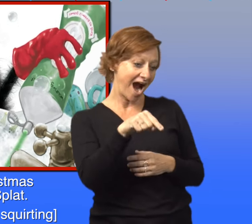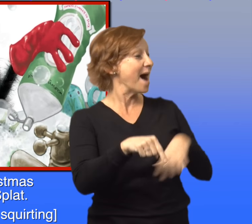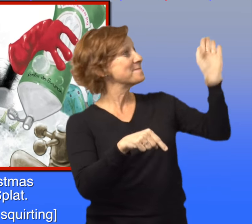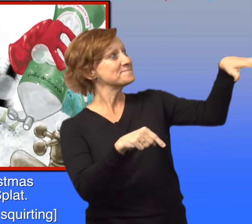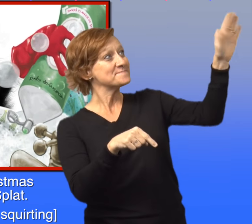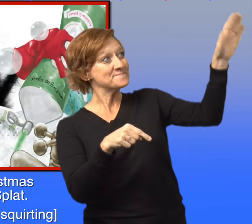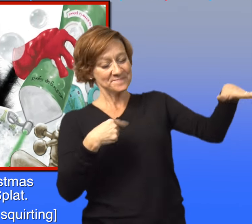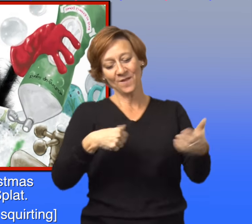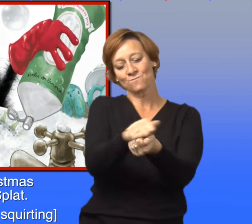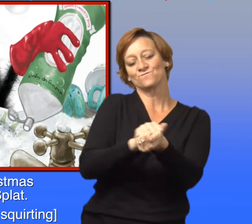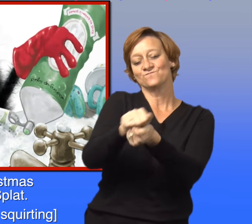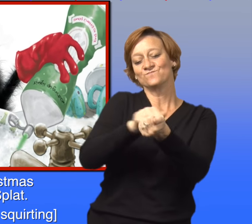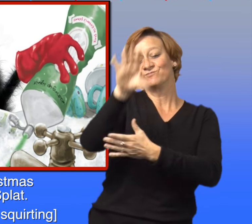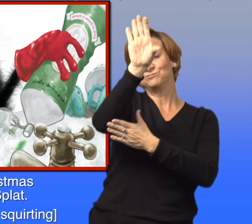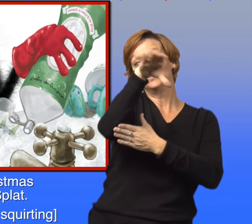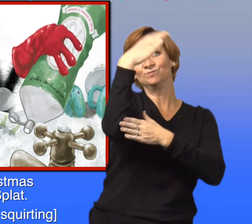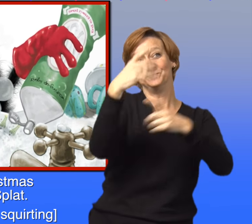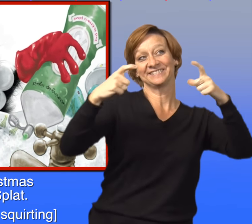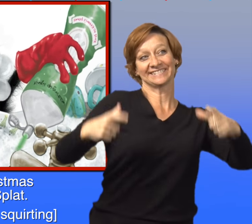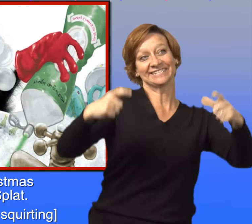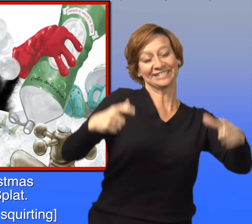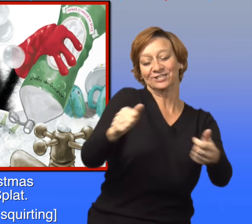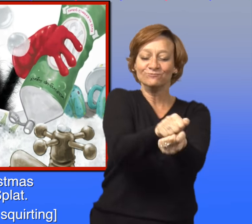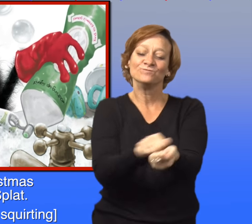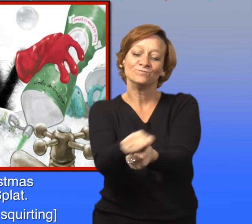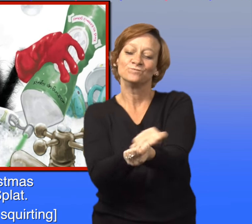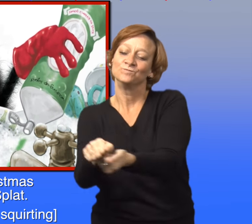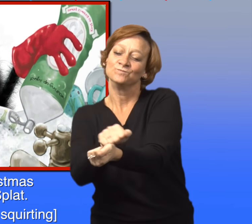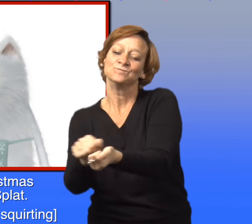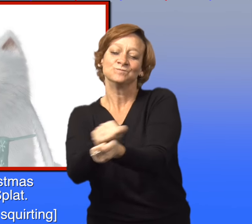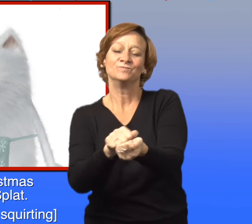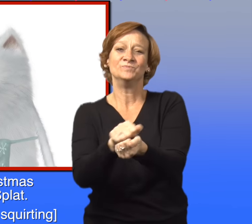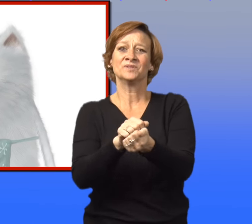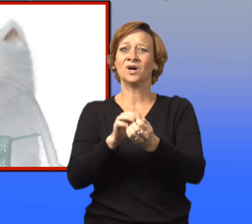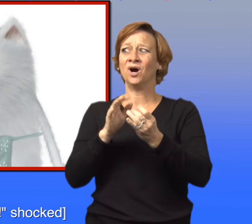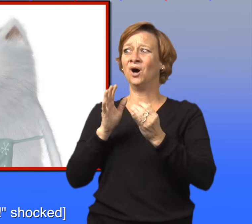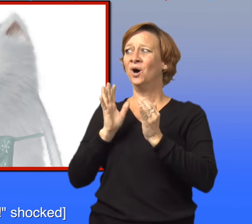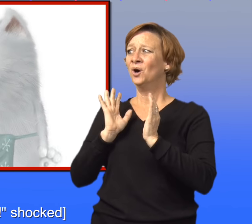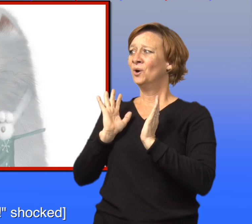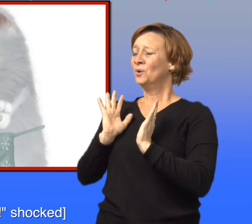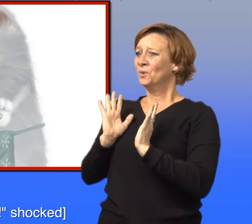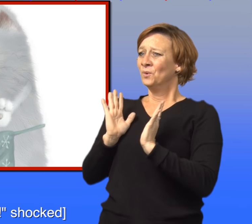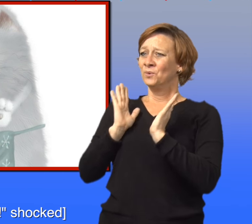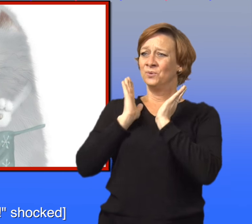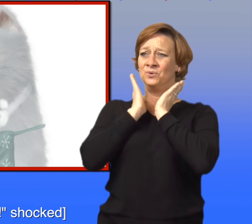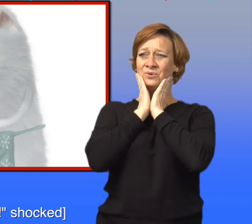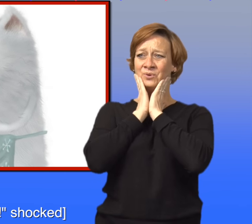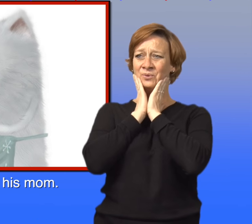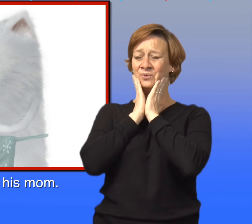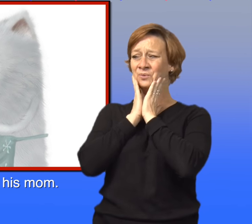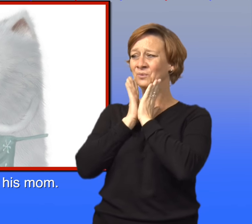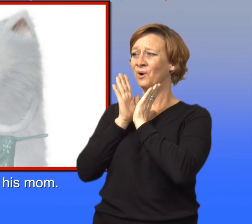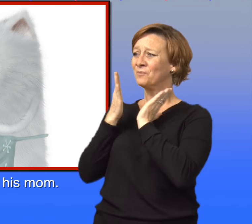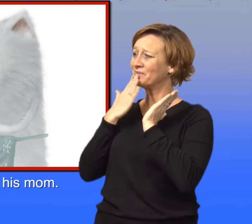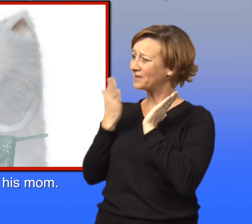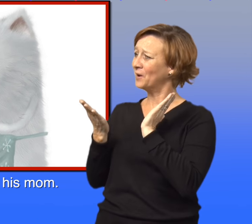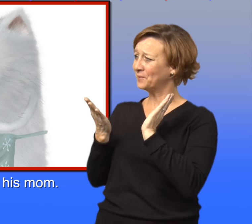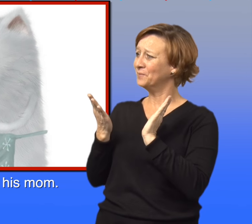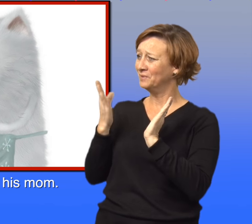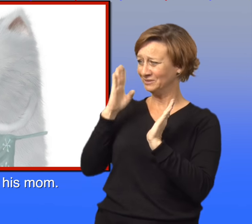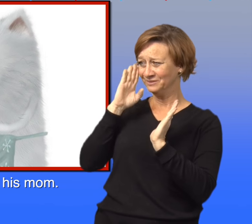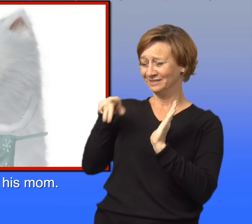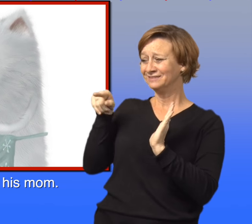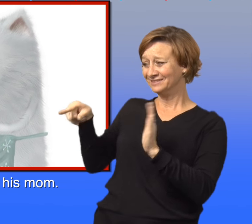I've washed the Christmas dishes, Mum, said Splat. Oh, thank you,